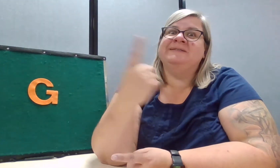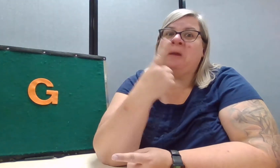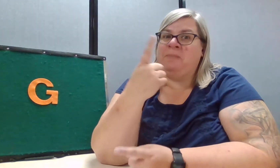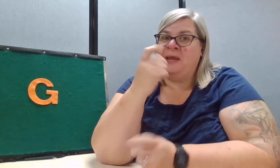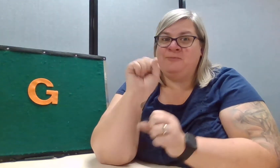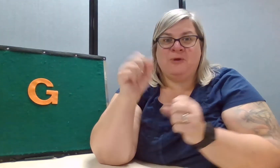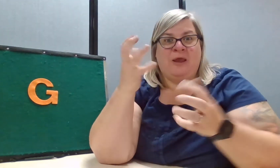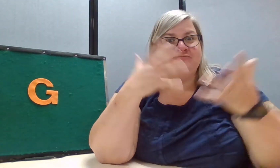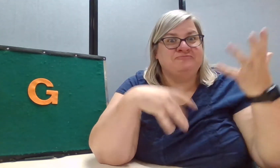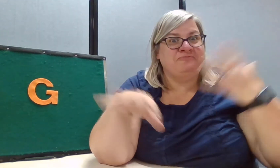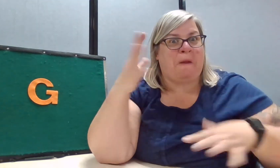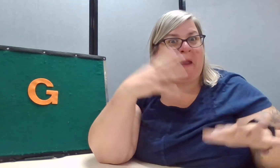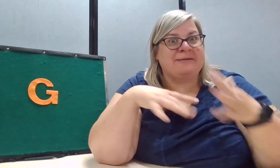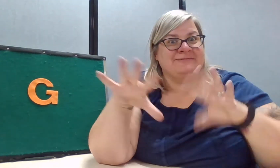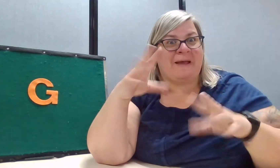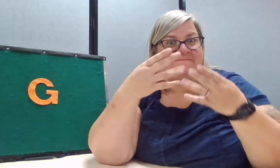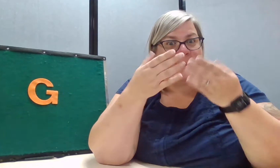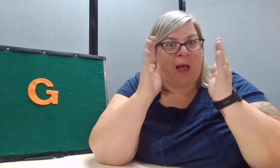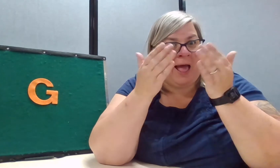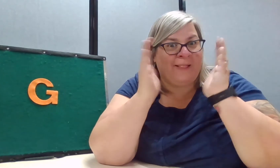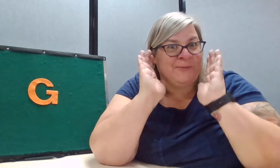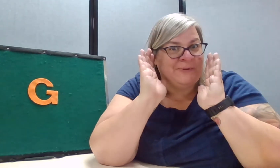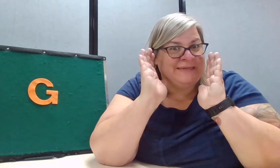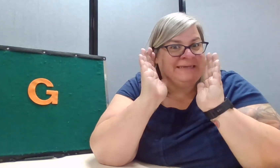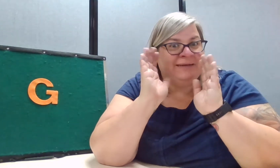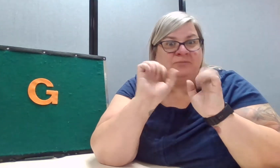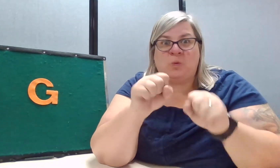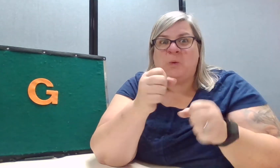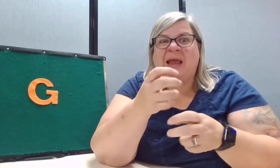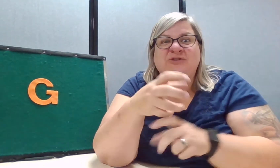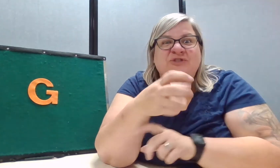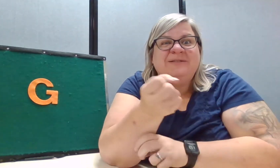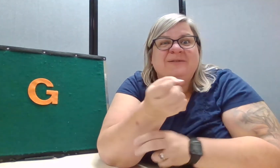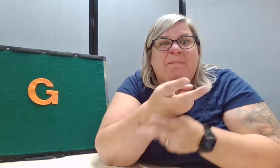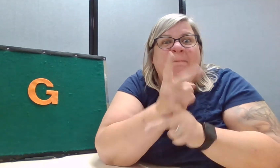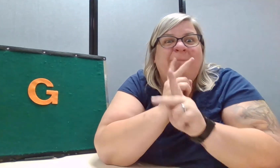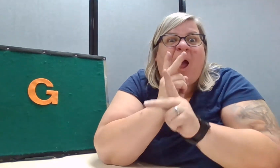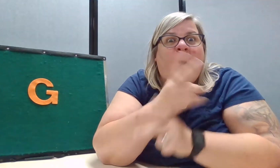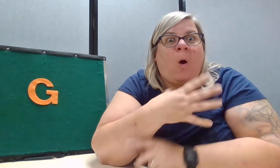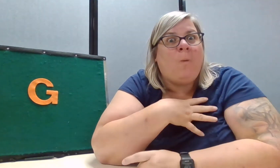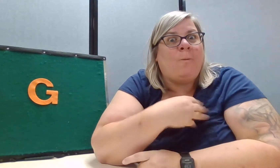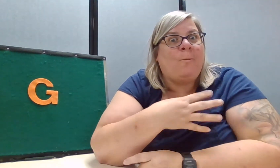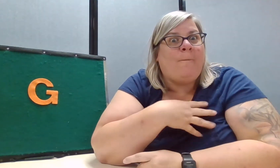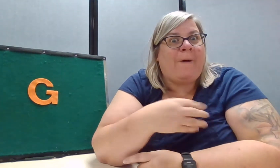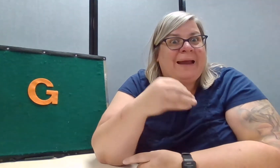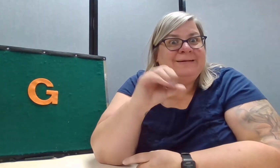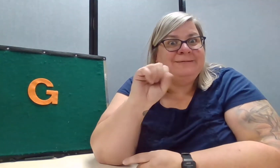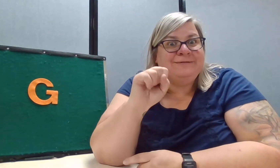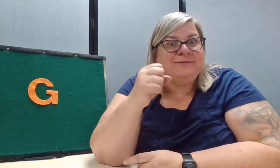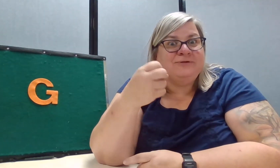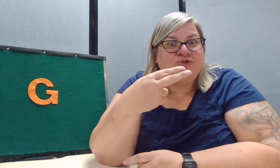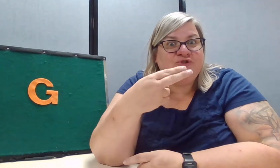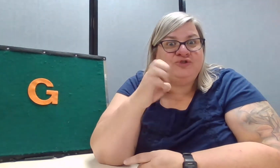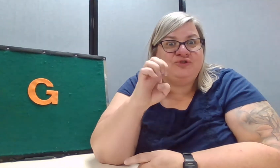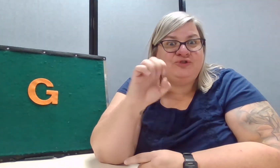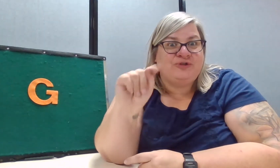It's typically white, and it's something that you dress up for as Halloween. All you have to do is borrow a white